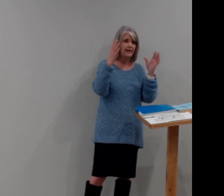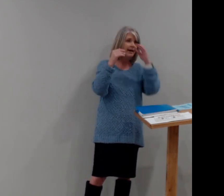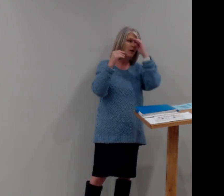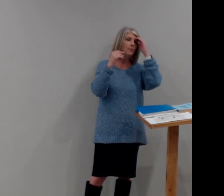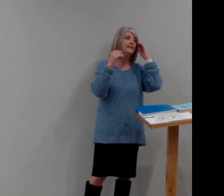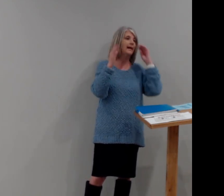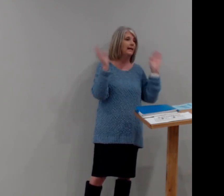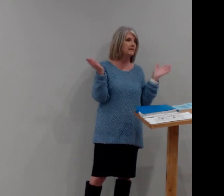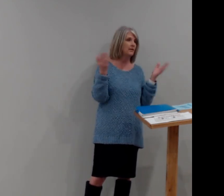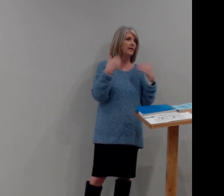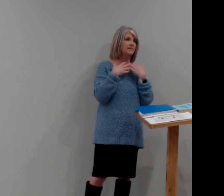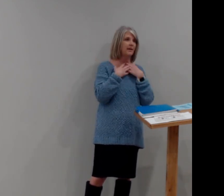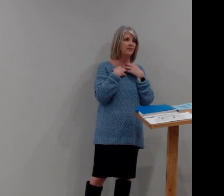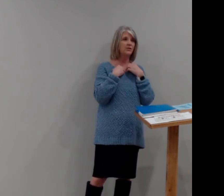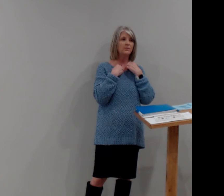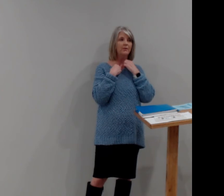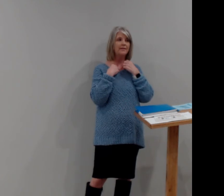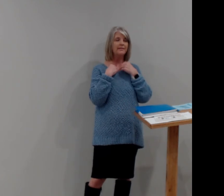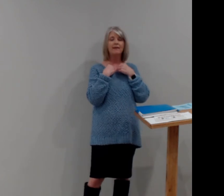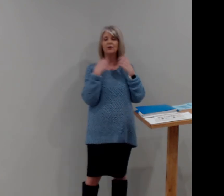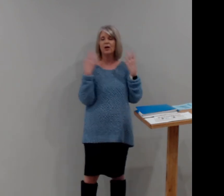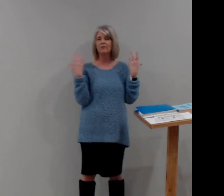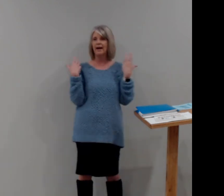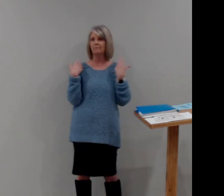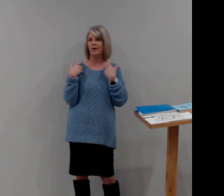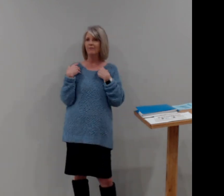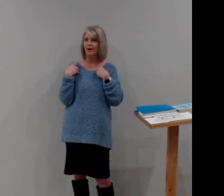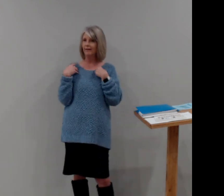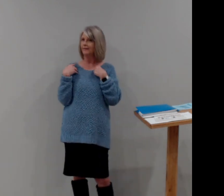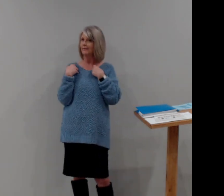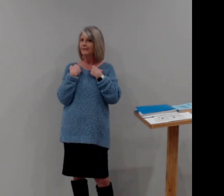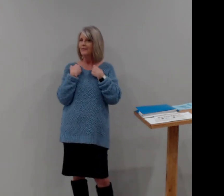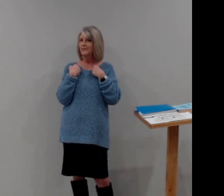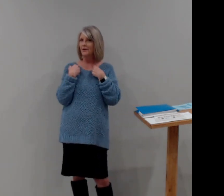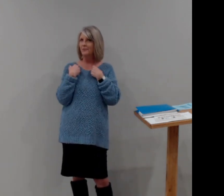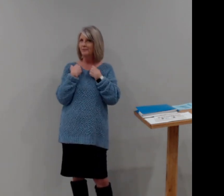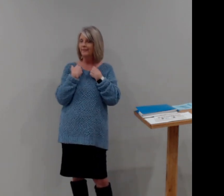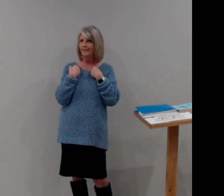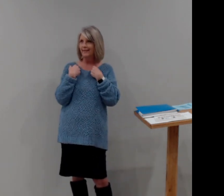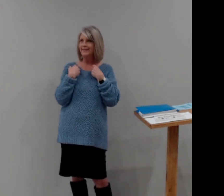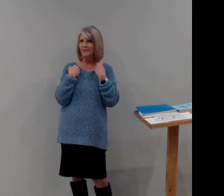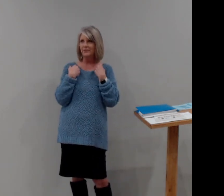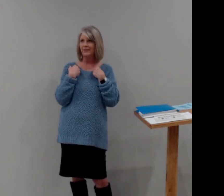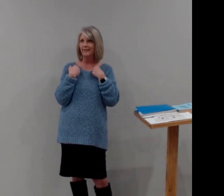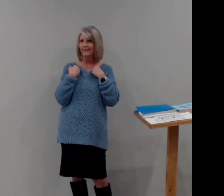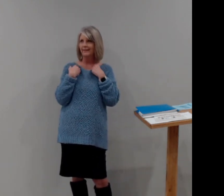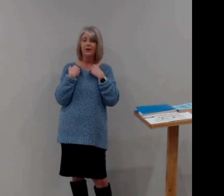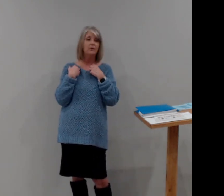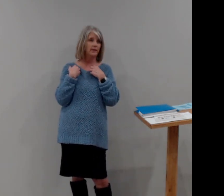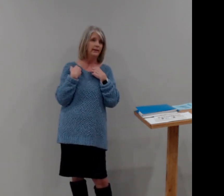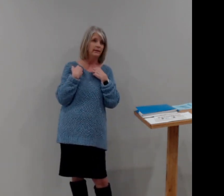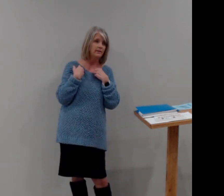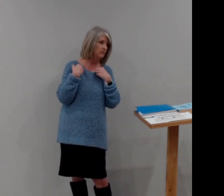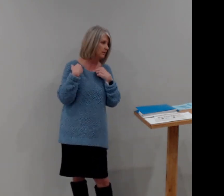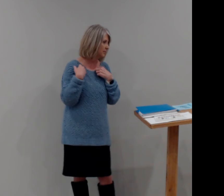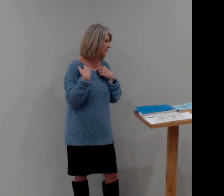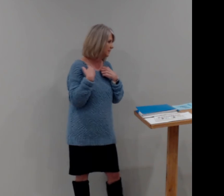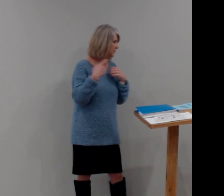don't retain, so that's my excuse. Plus, after COVID, I have brain fog. So that sounds really good. It really is, though. I was just